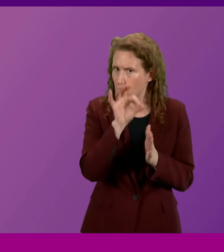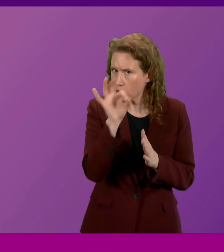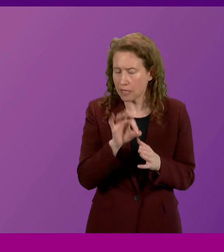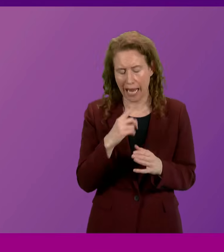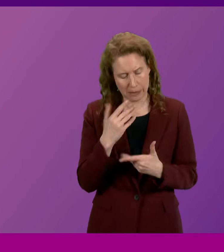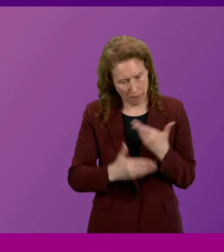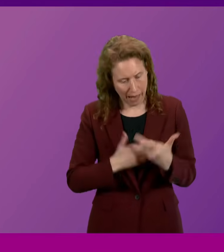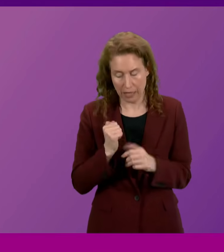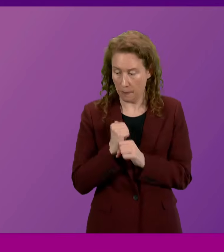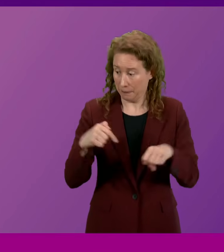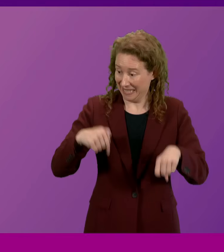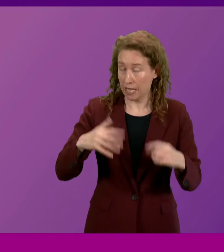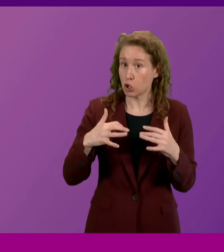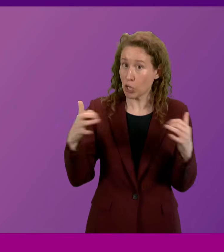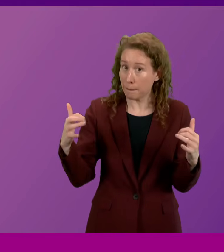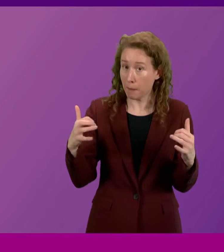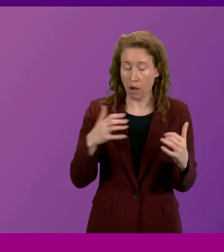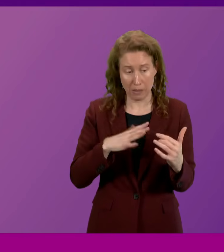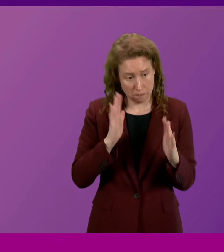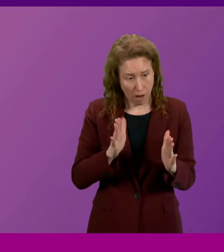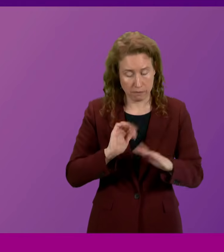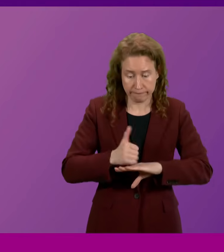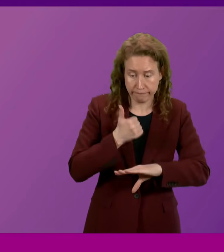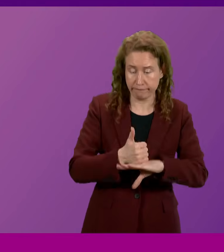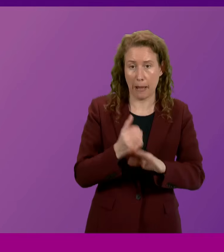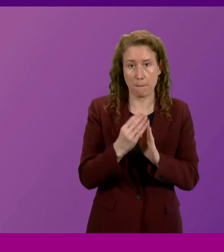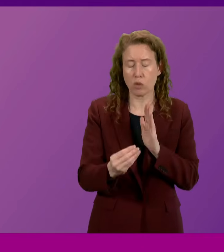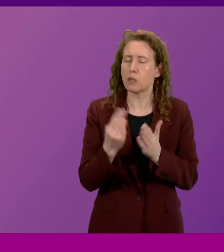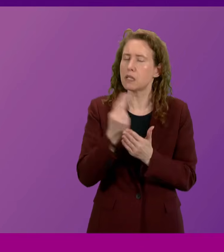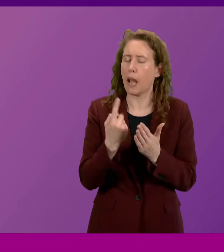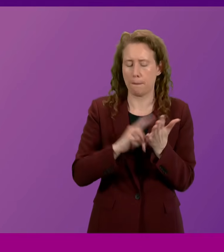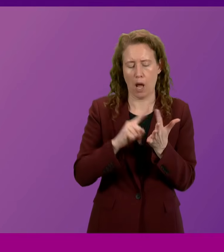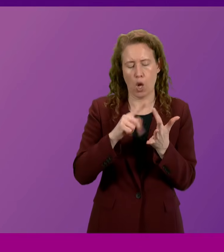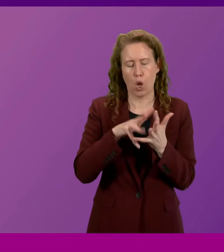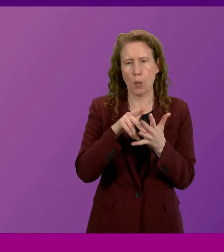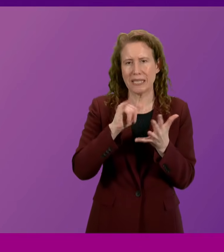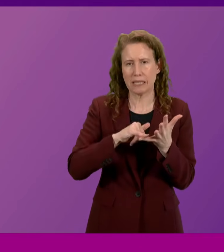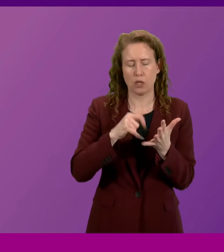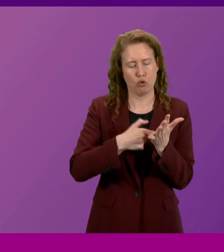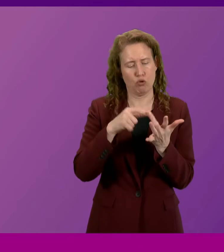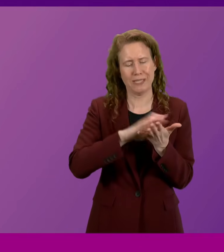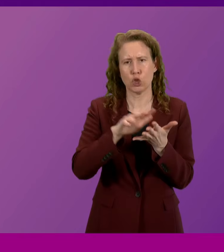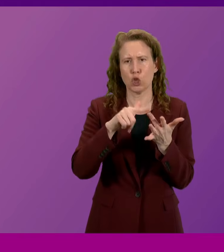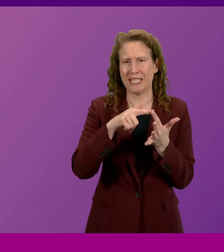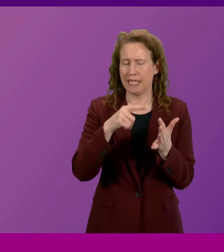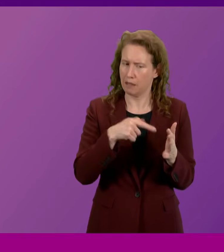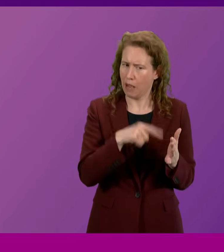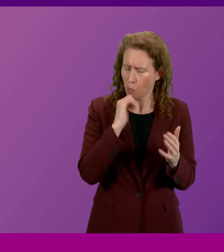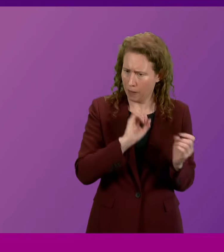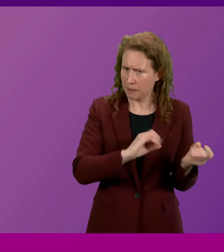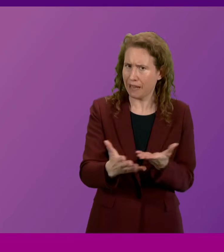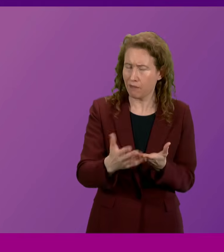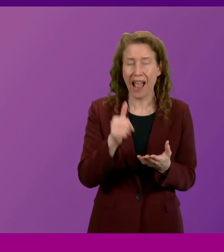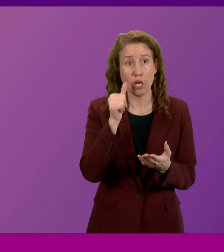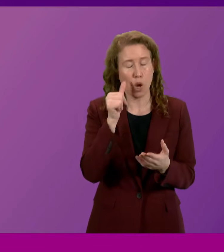the commitments that I gave in this chamber to the delivery of the model that was designed by Lewis Ritchie will be fulfilled. I accept there are challenges for